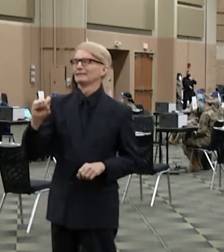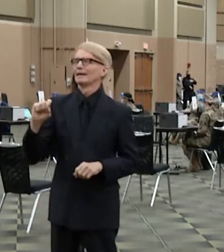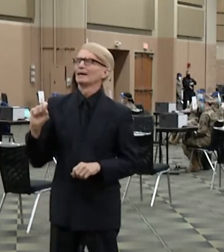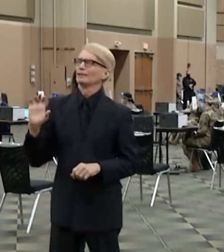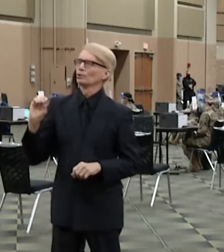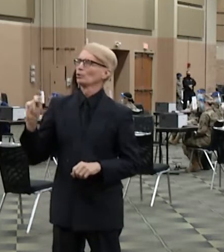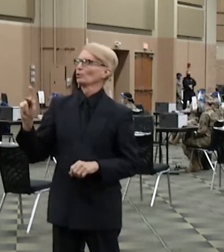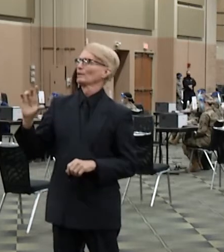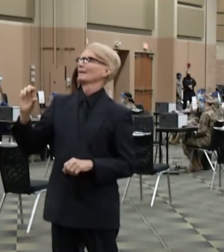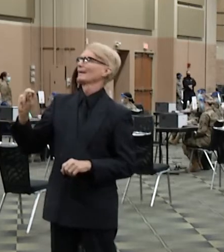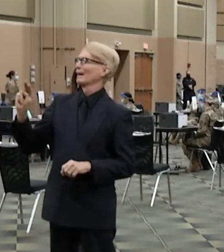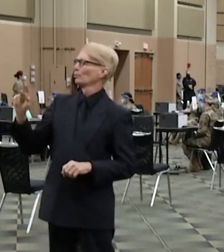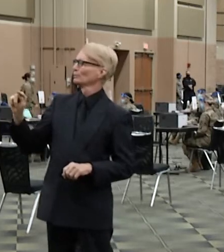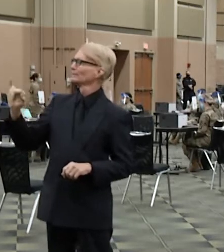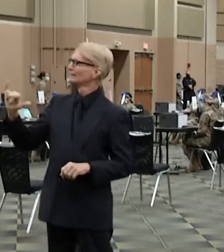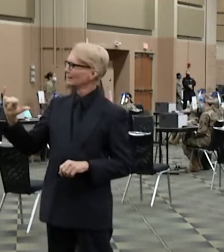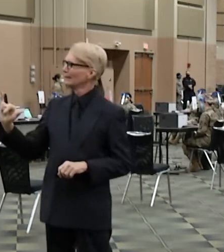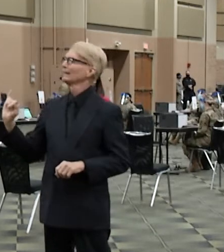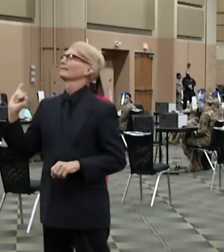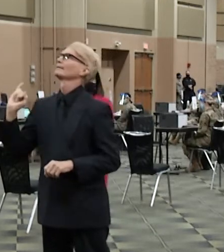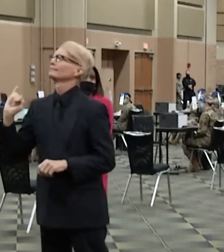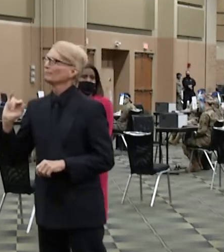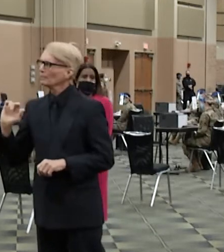vaccine.cookcountyil.gov. I'm going to say that again,